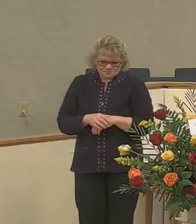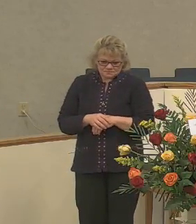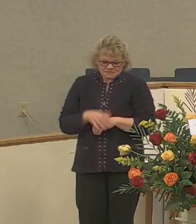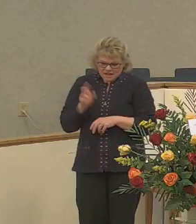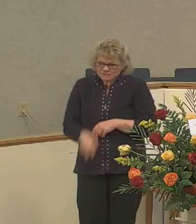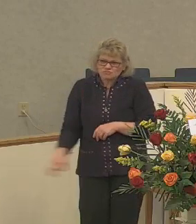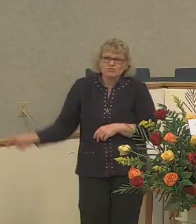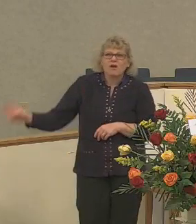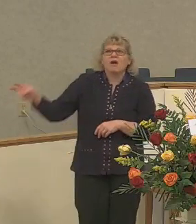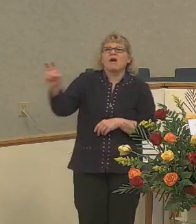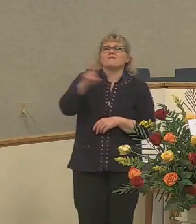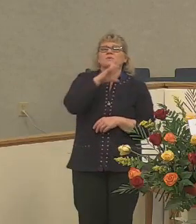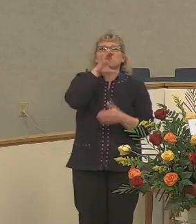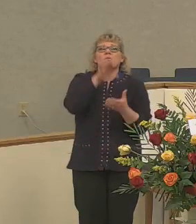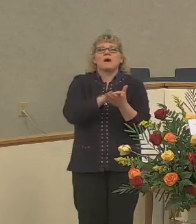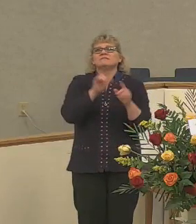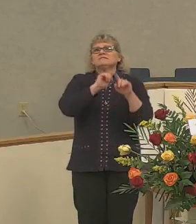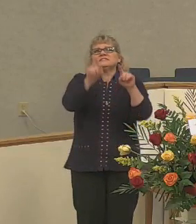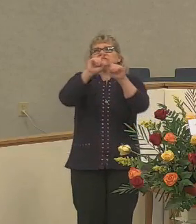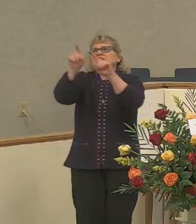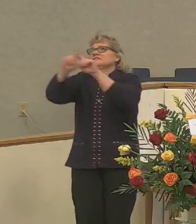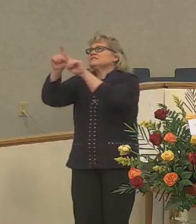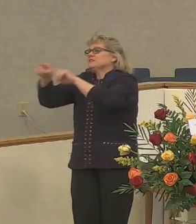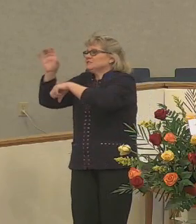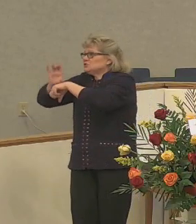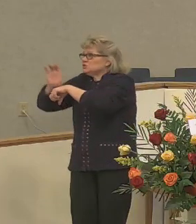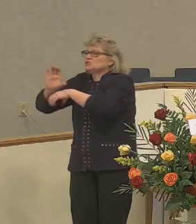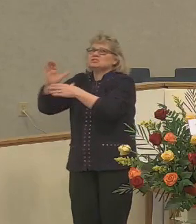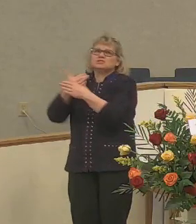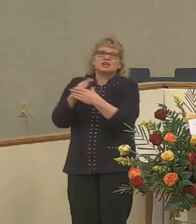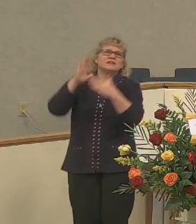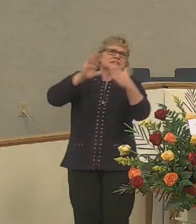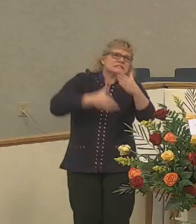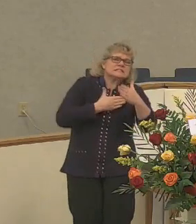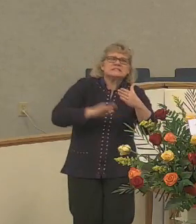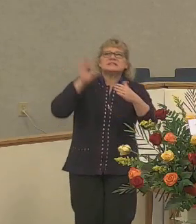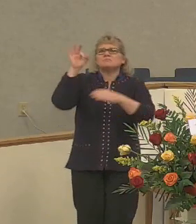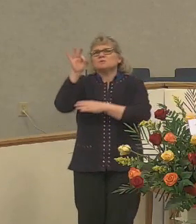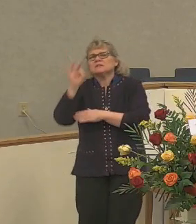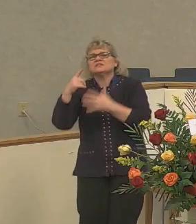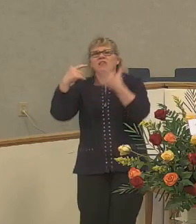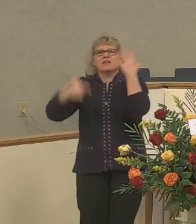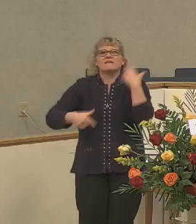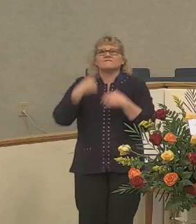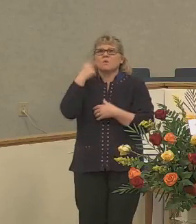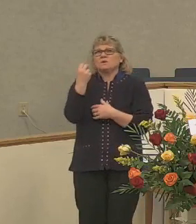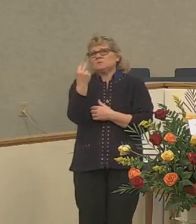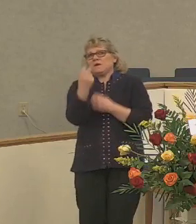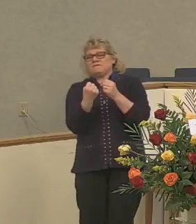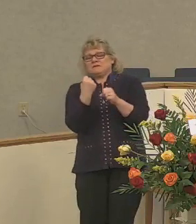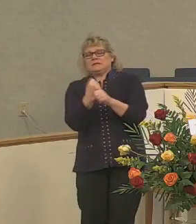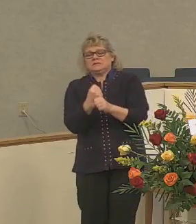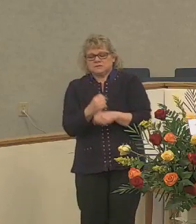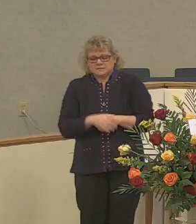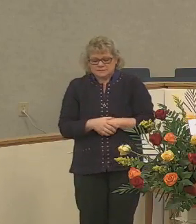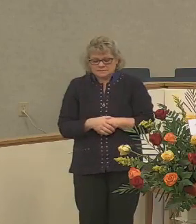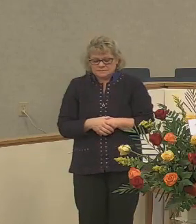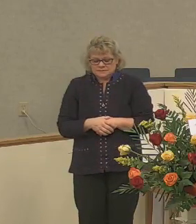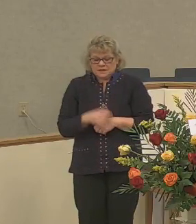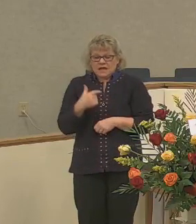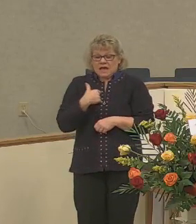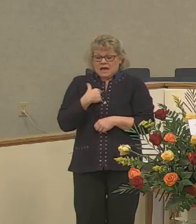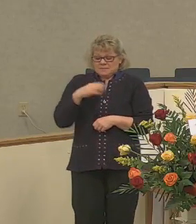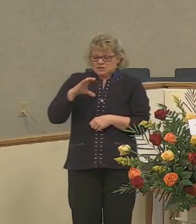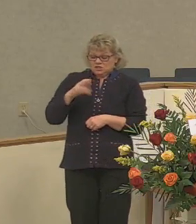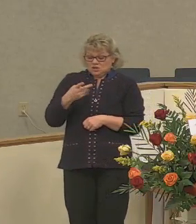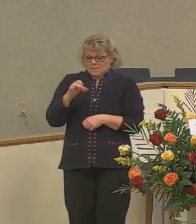have traveled with my dear wife to churches, sharing his words, singing his music for the last 12 years. I was a chaplain